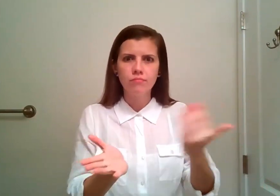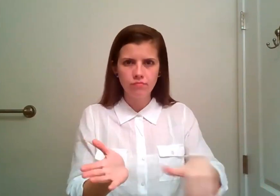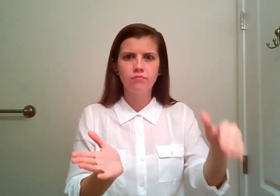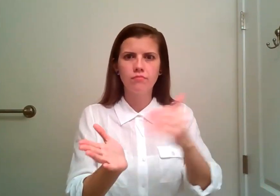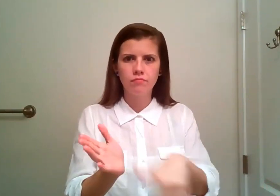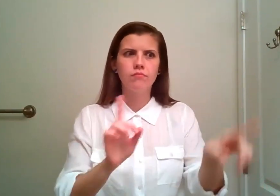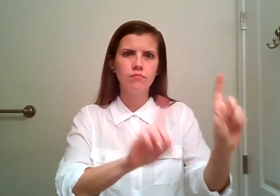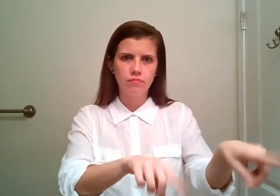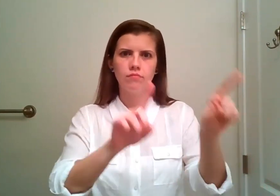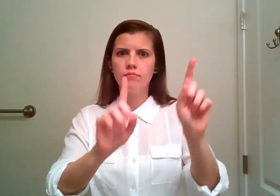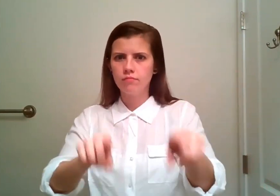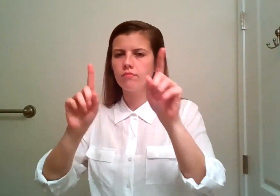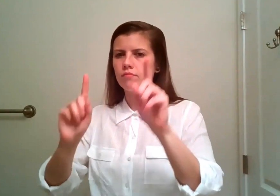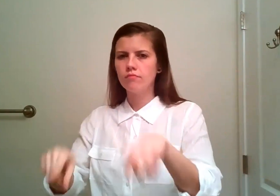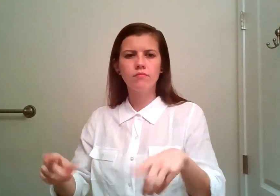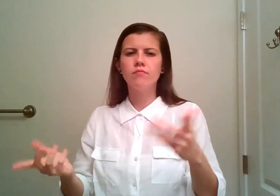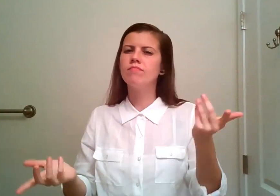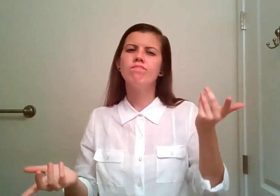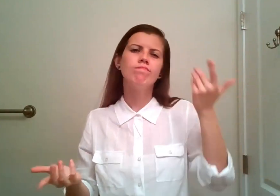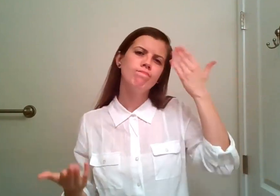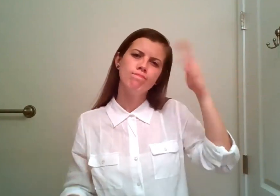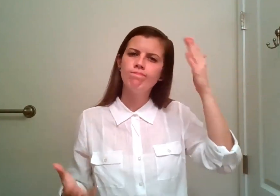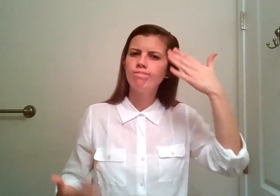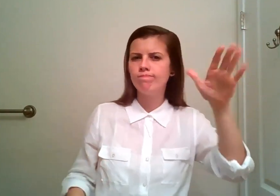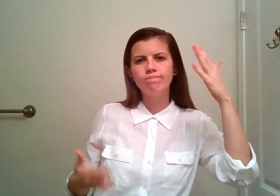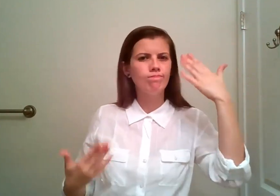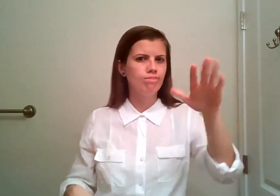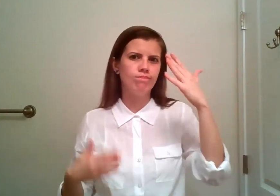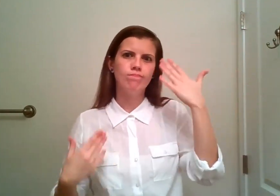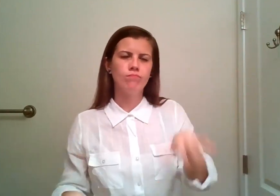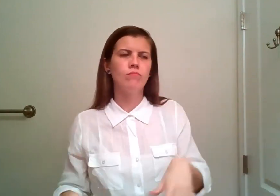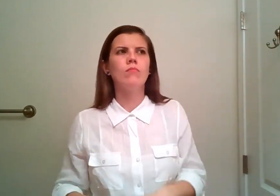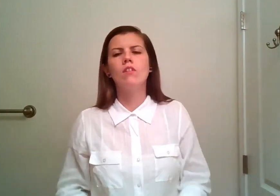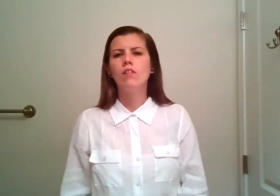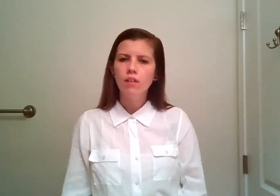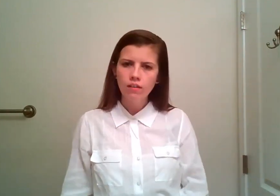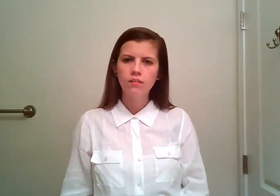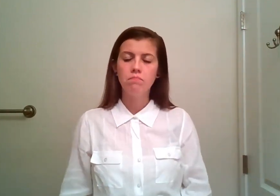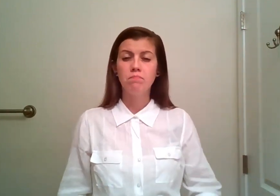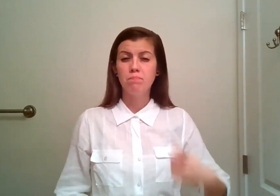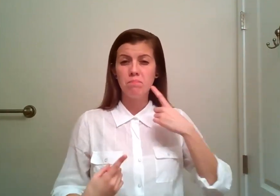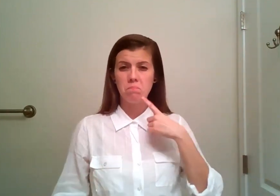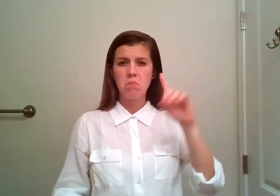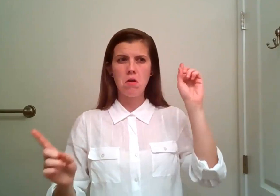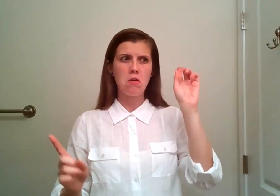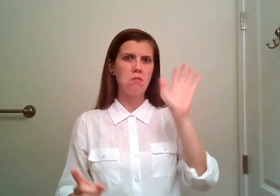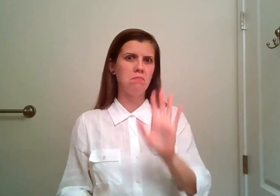different tests and continued to take me to a bunch of different doctors, and none of them could figure out what was wrong with